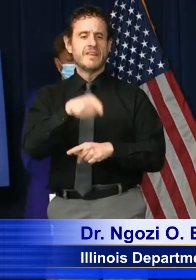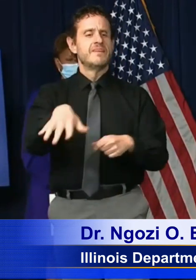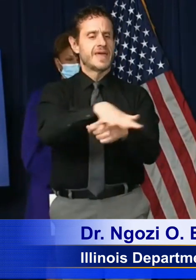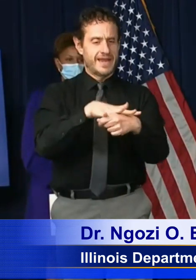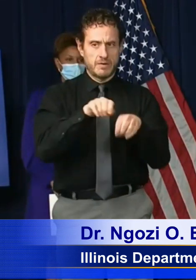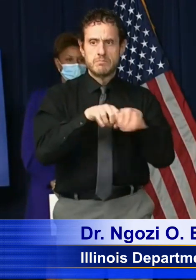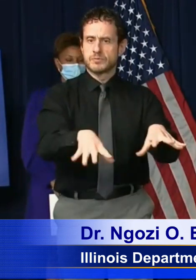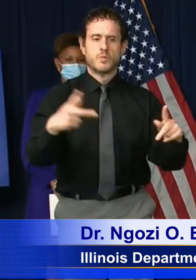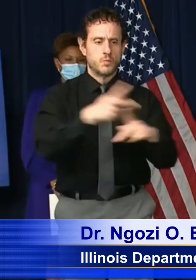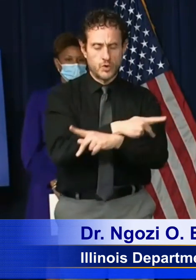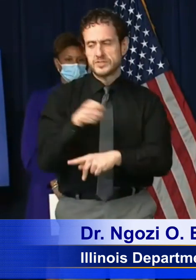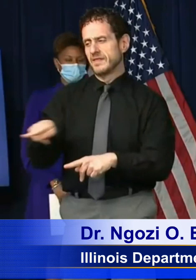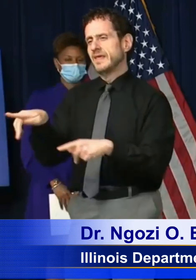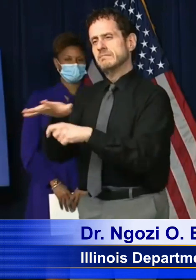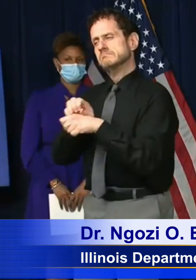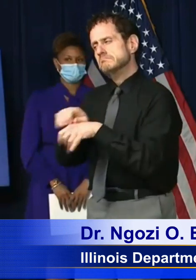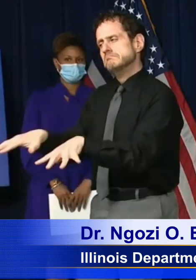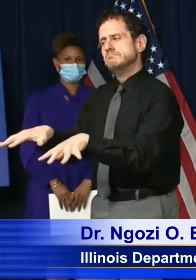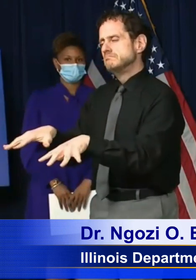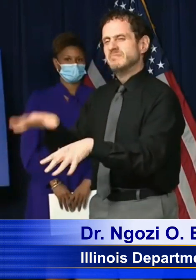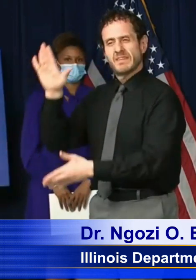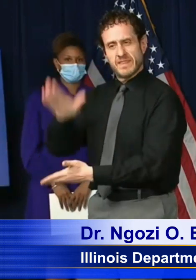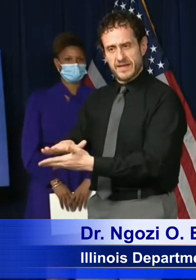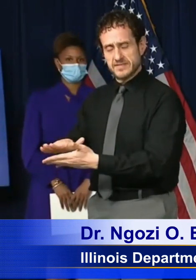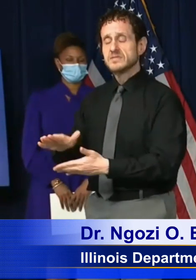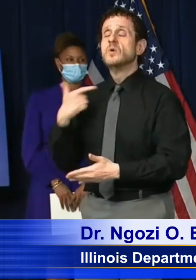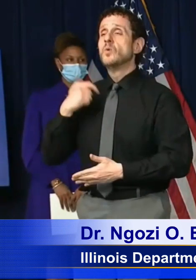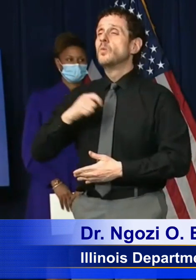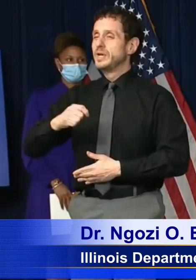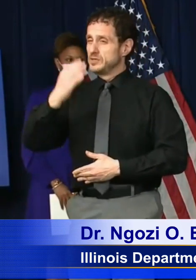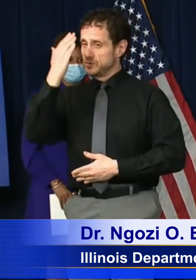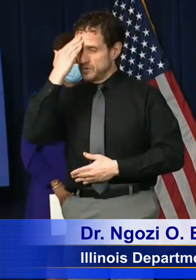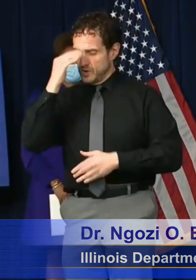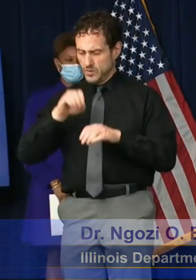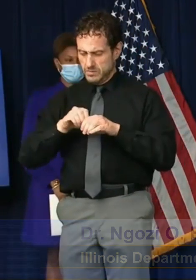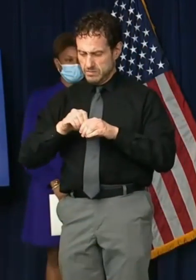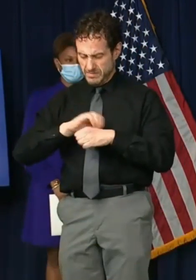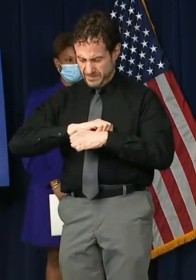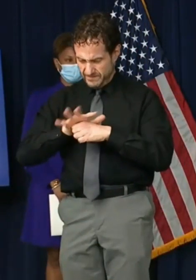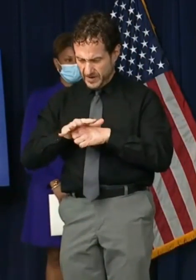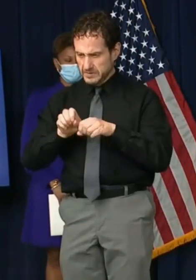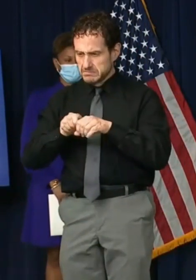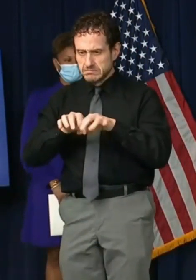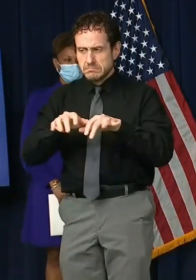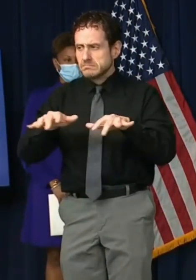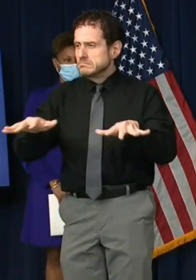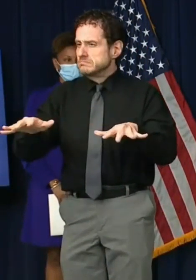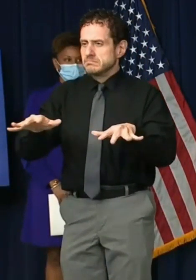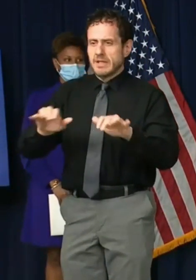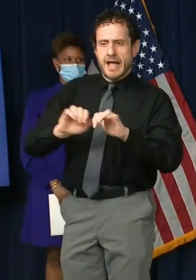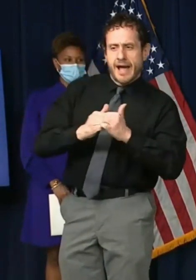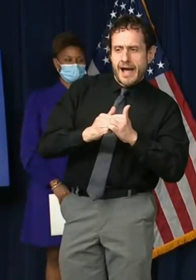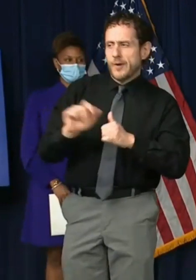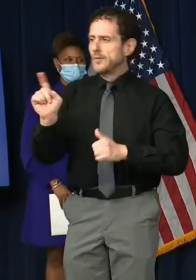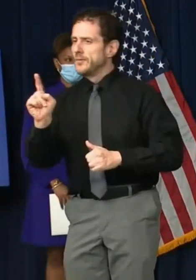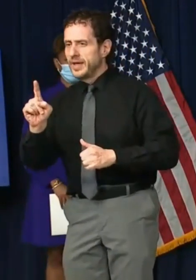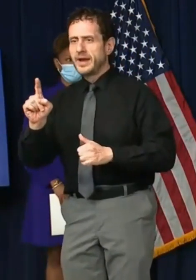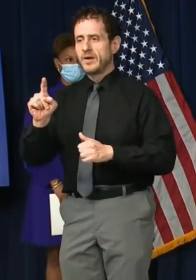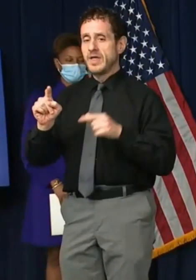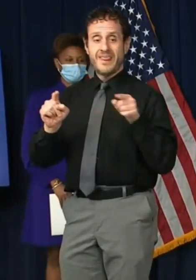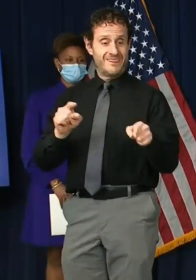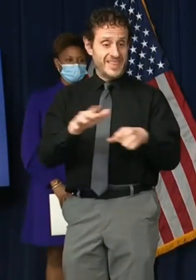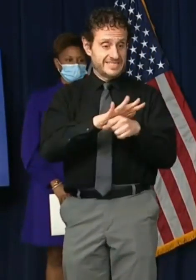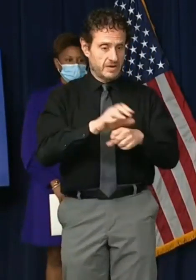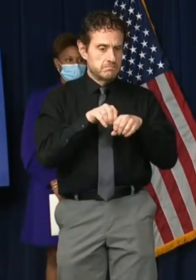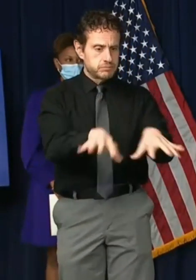spread. We need to know at what level the virus is circulating and the areas that we need to implement more aggressive, more